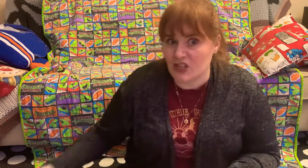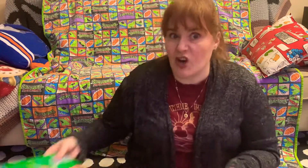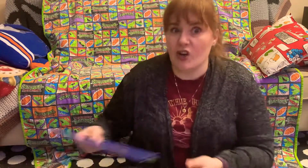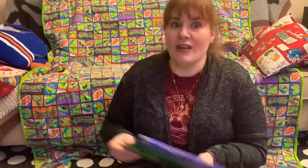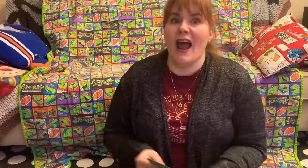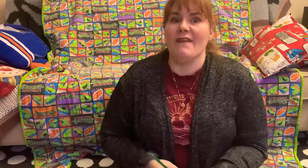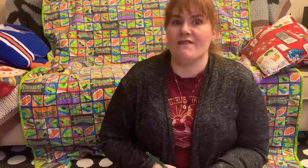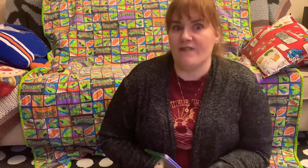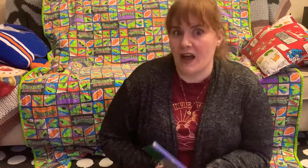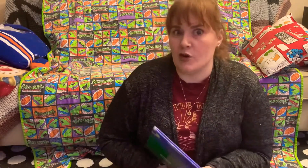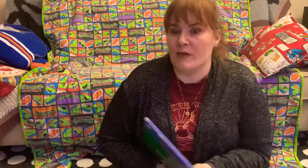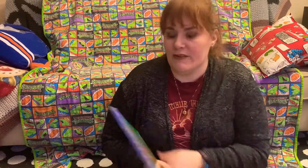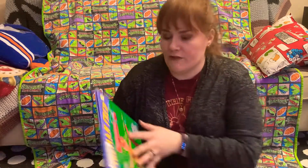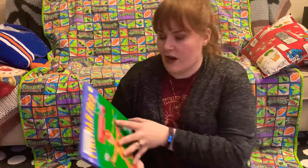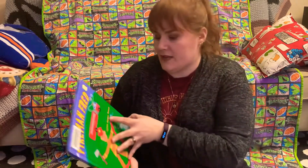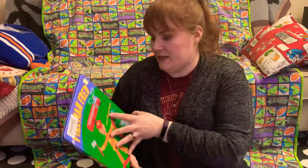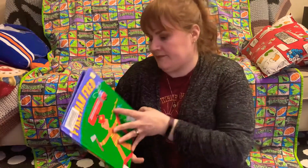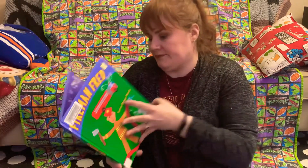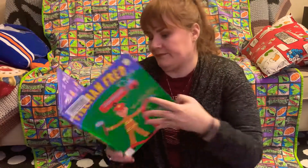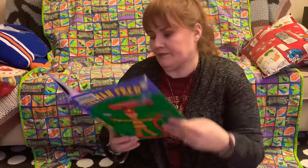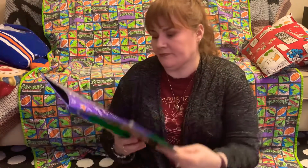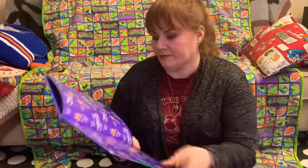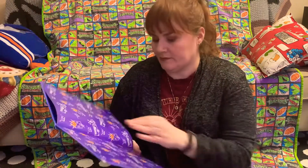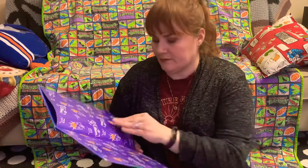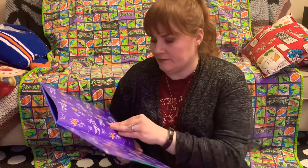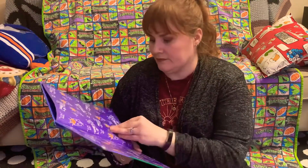called Fireman Fred.